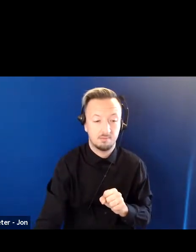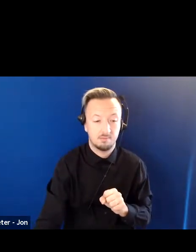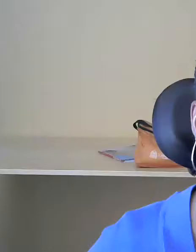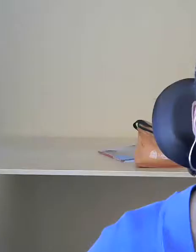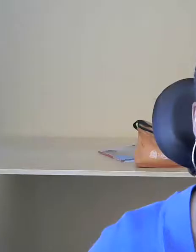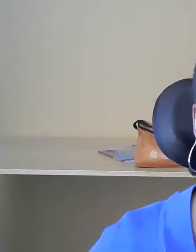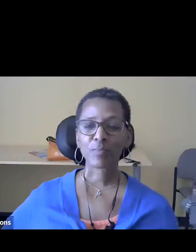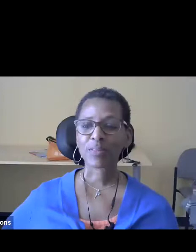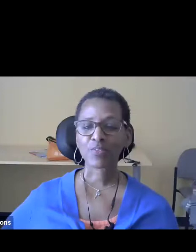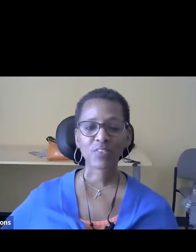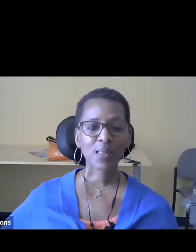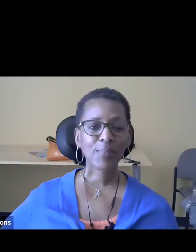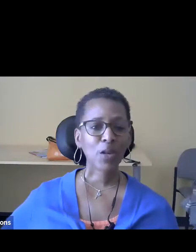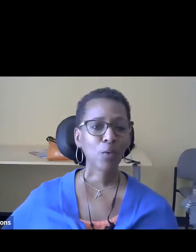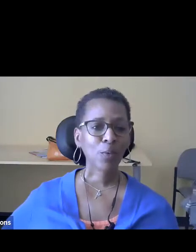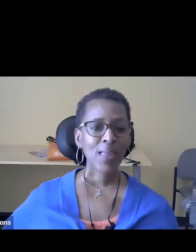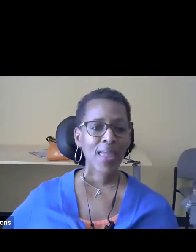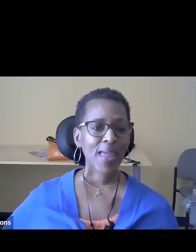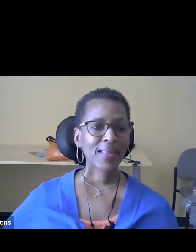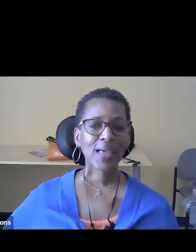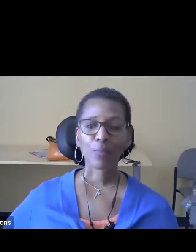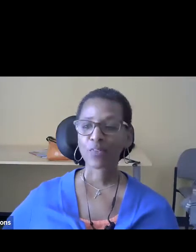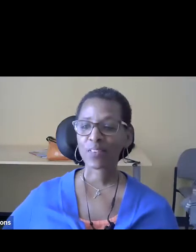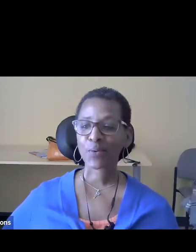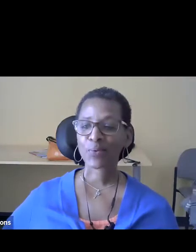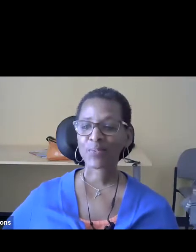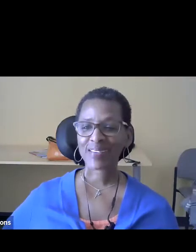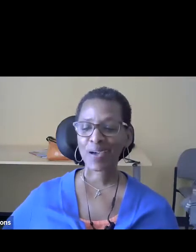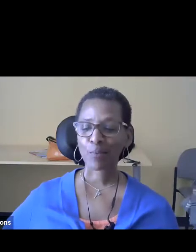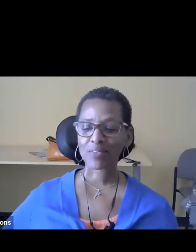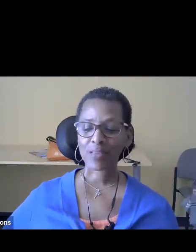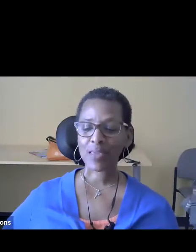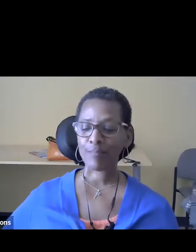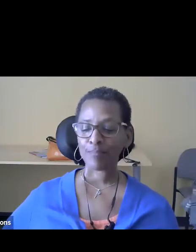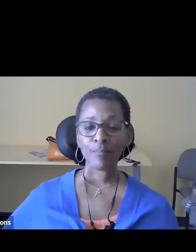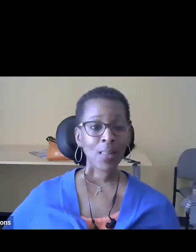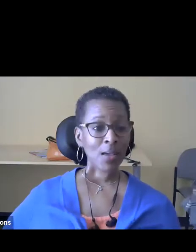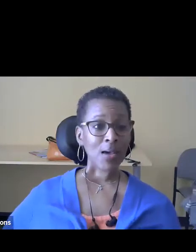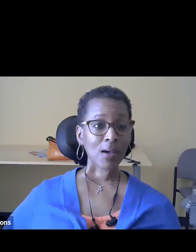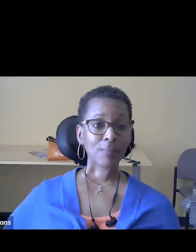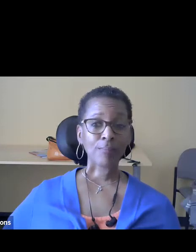But if there's any problem, please just let me know and I will slow down once again.